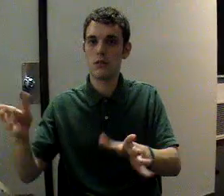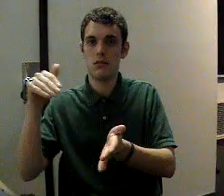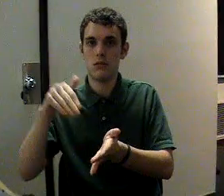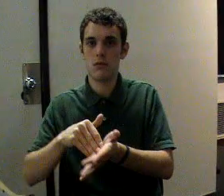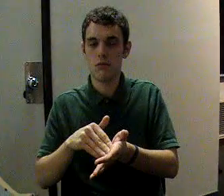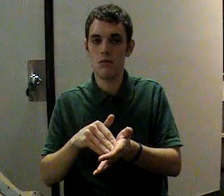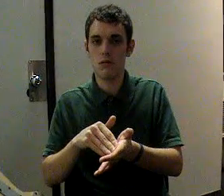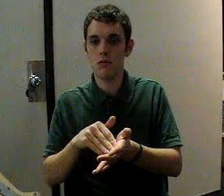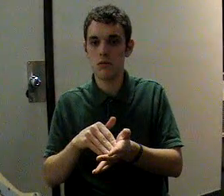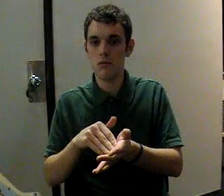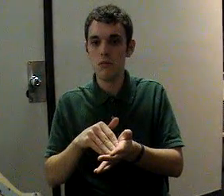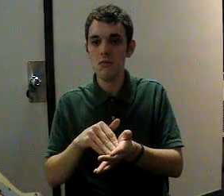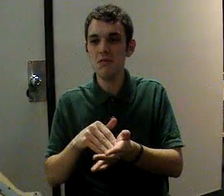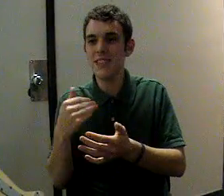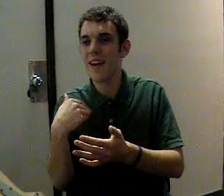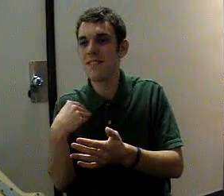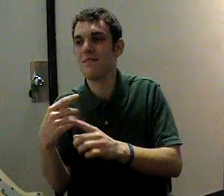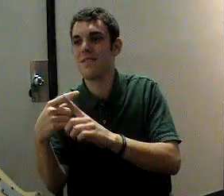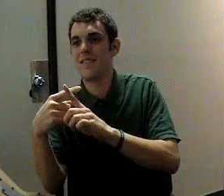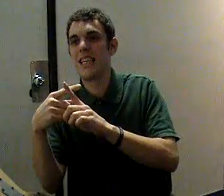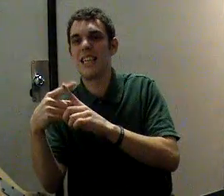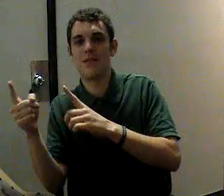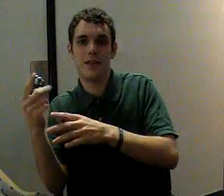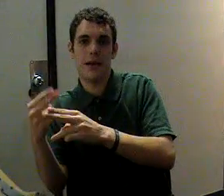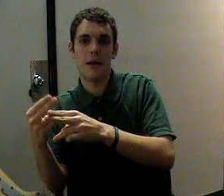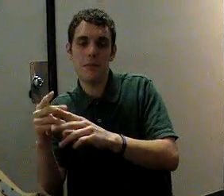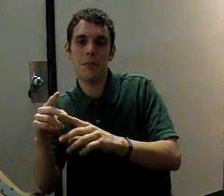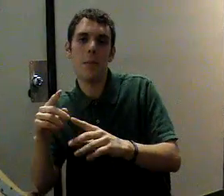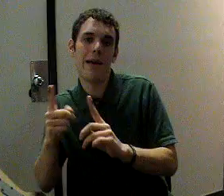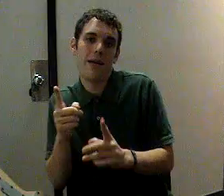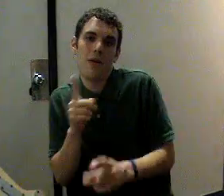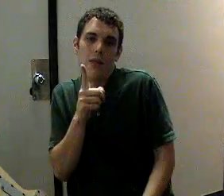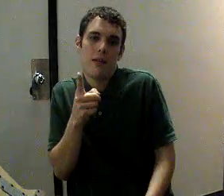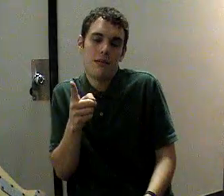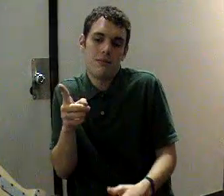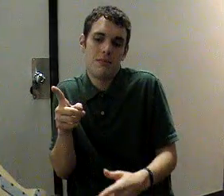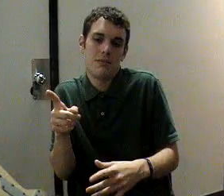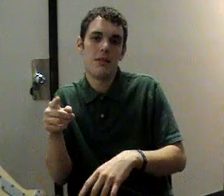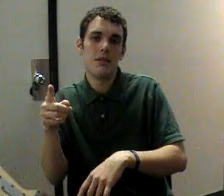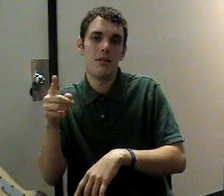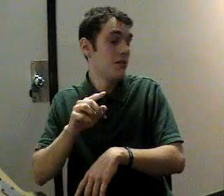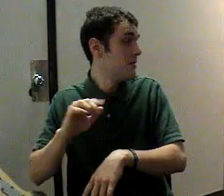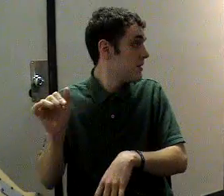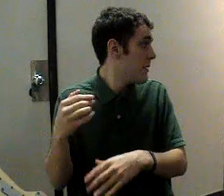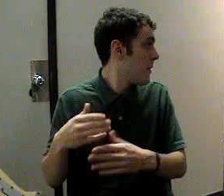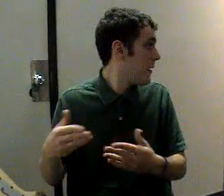but it's the same as the cytoplasm, but it's just in muscle, right? So release this calcium, and what does the calcium do in